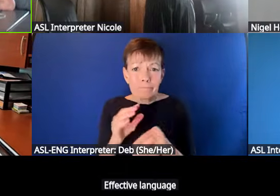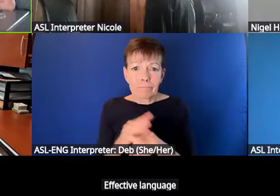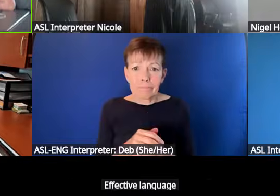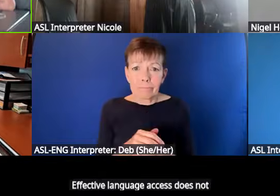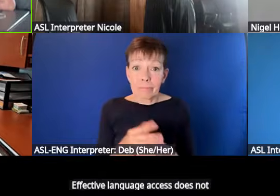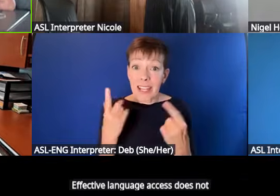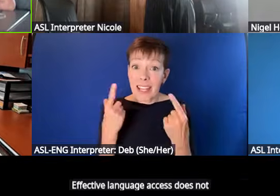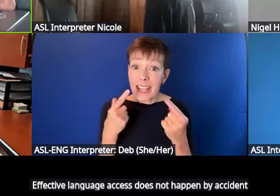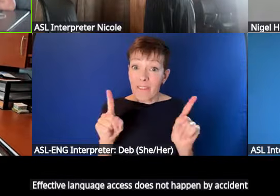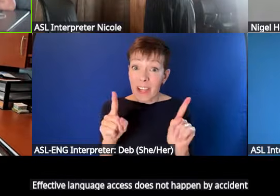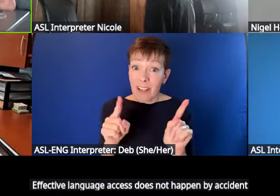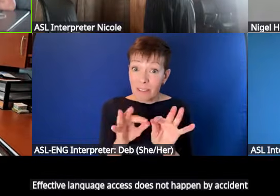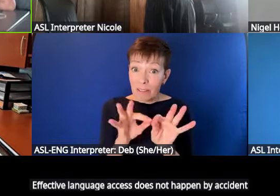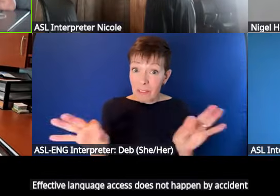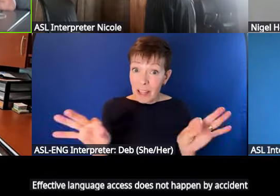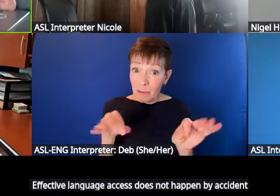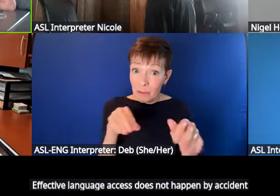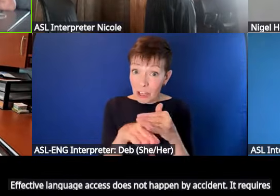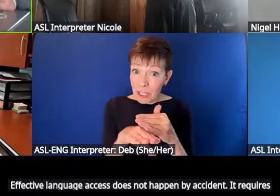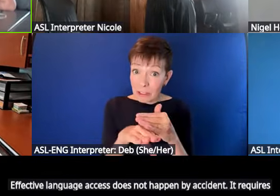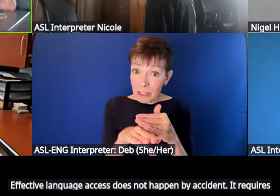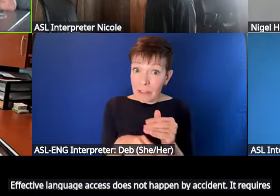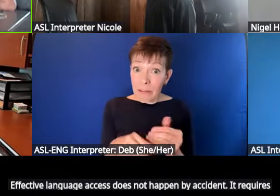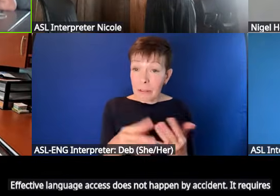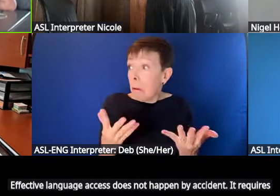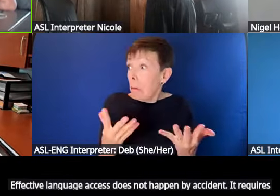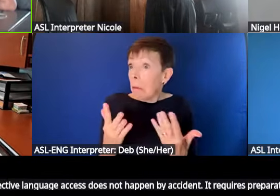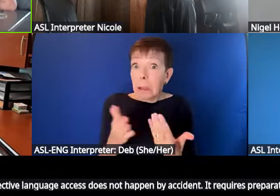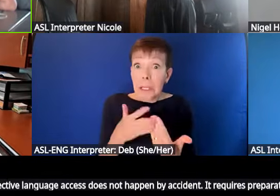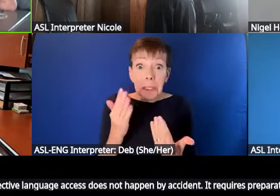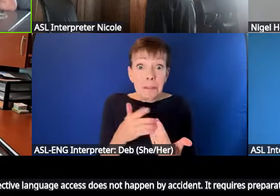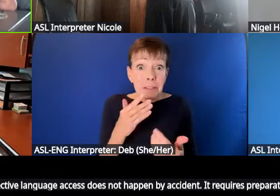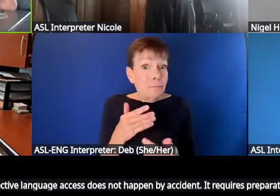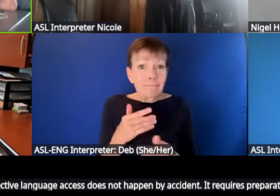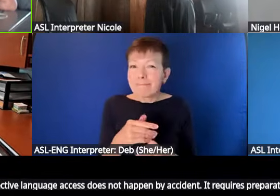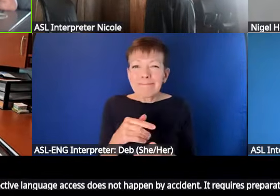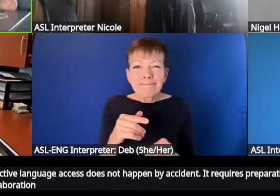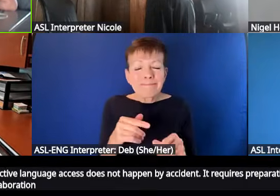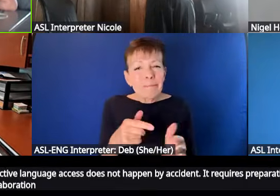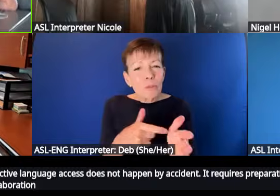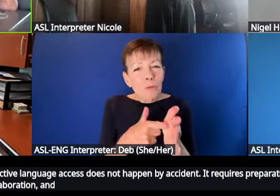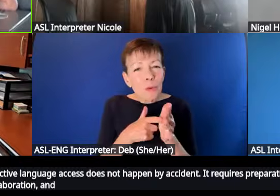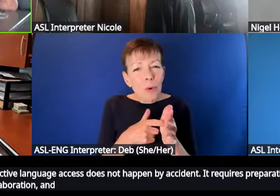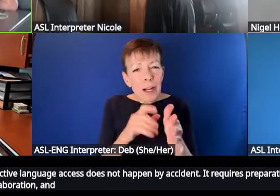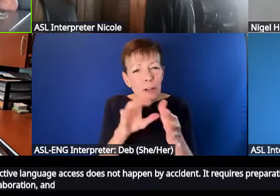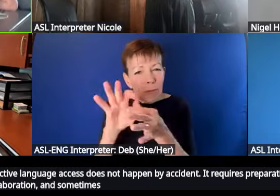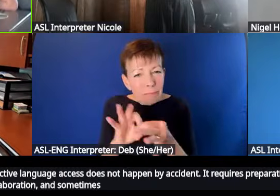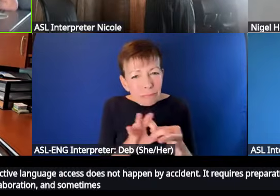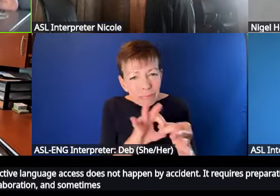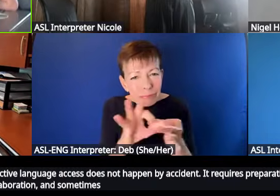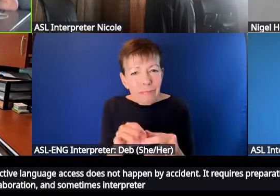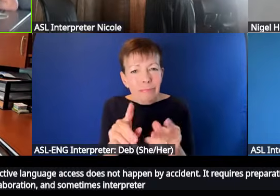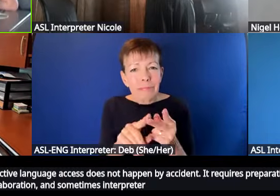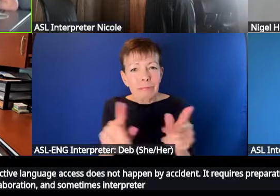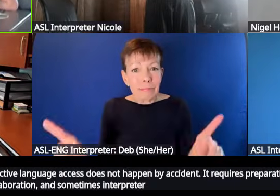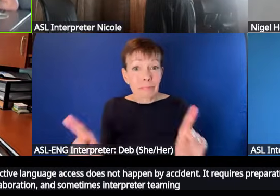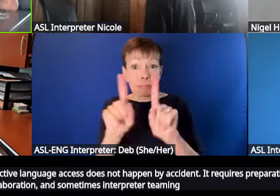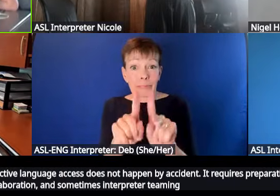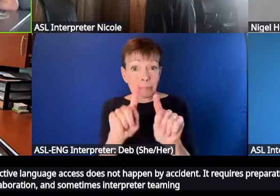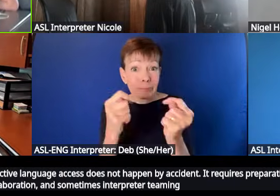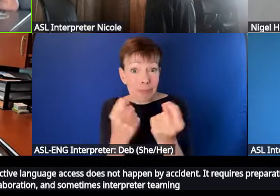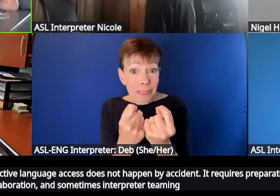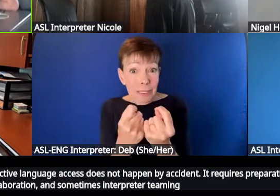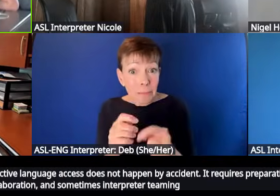by accident. It requires preparation, collaboration, and sometimes interpreter teaming. Like